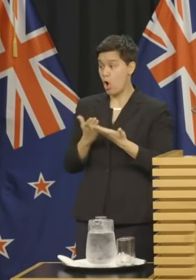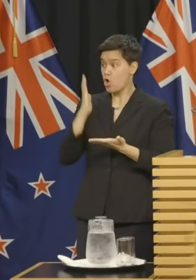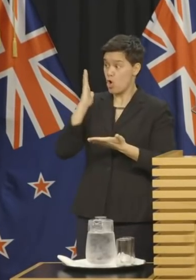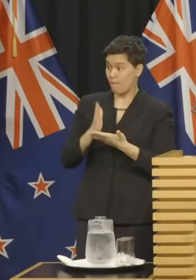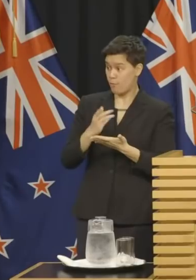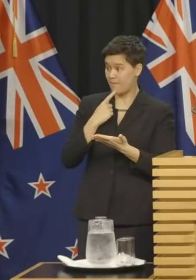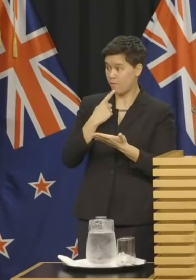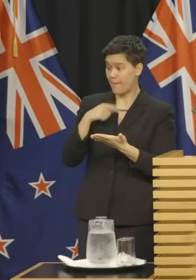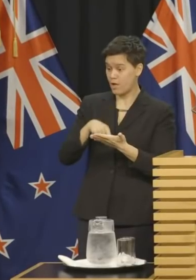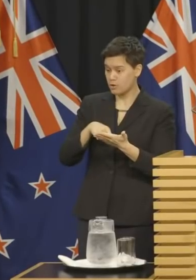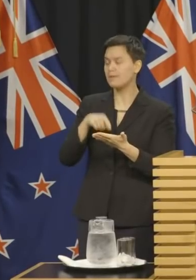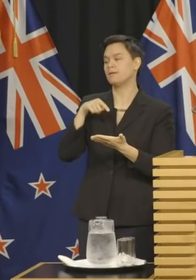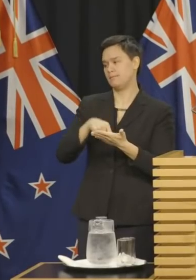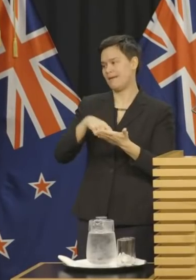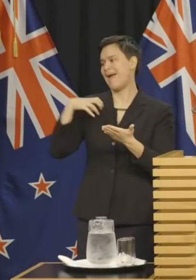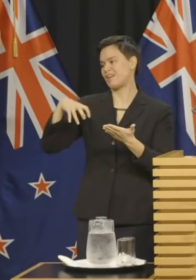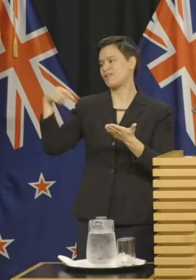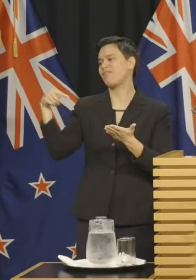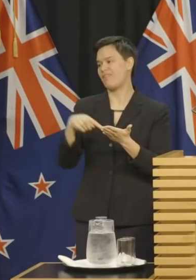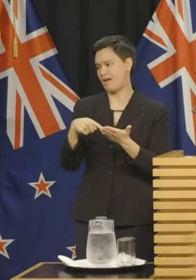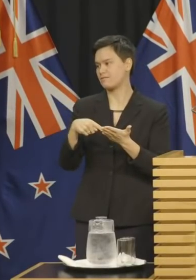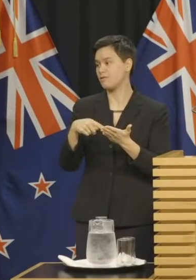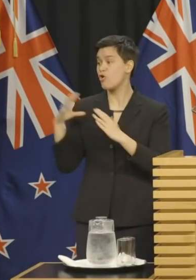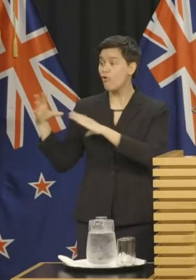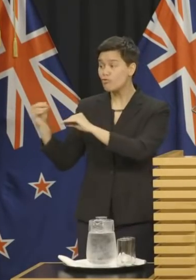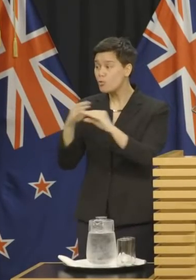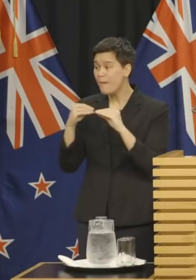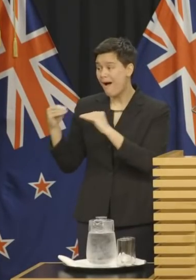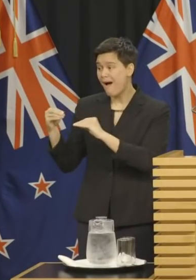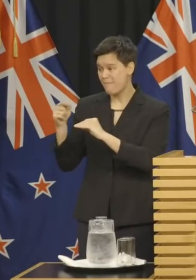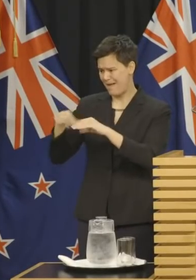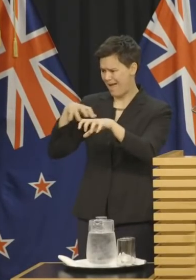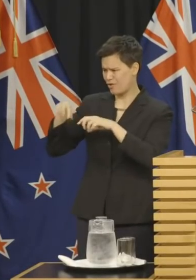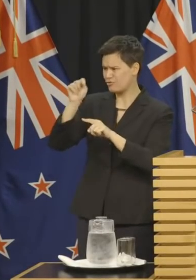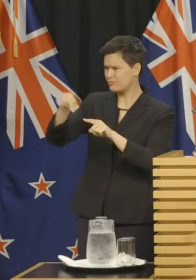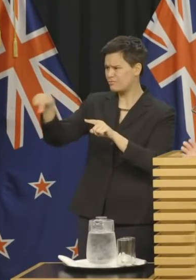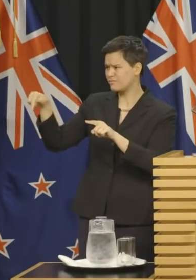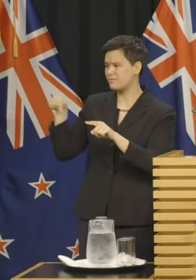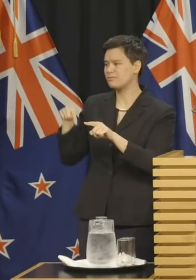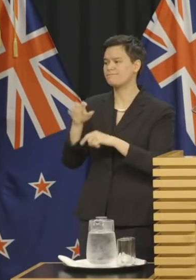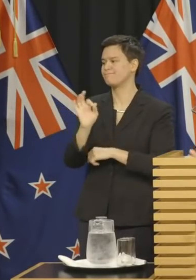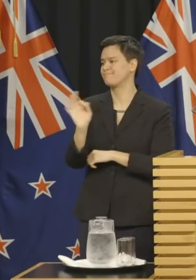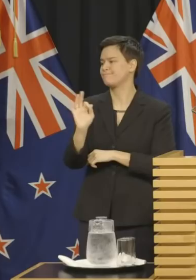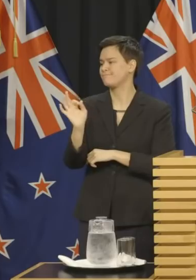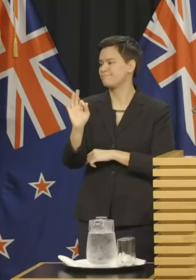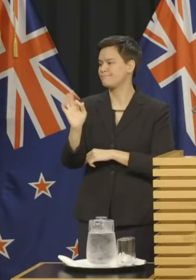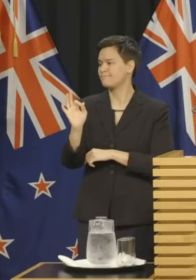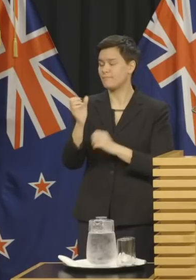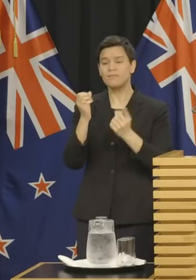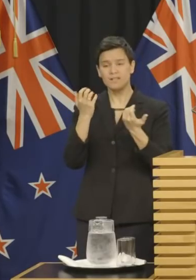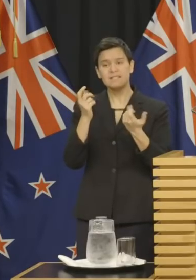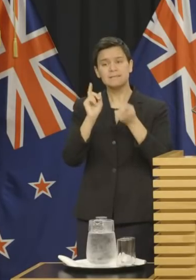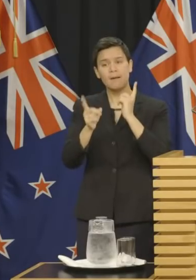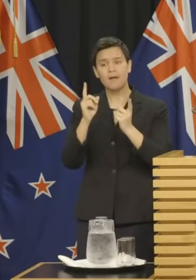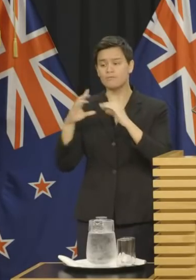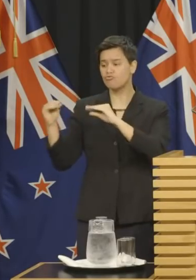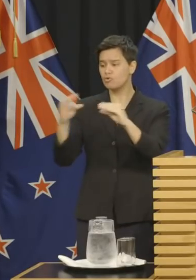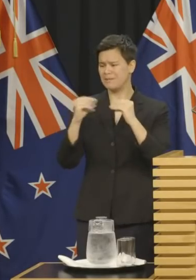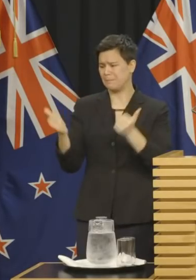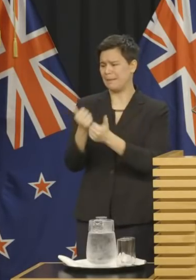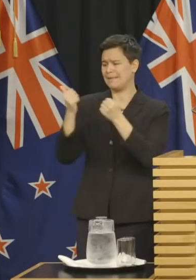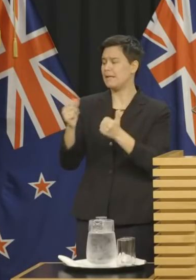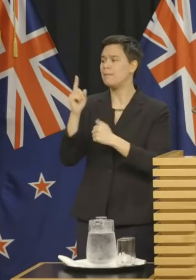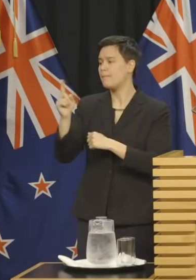and that is what I'm speaking to today. I don't want to be in a situation of discussing what is often rumours that can circulate in a